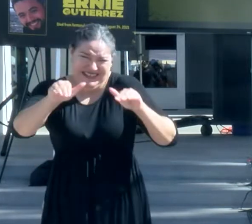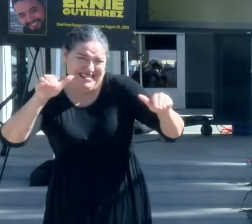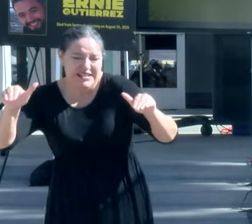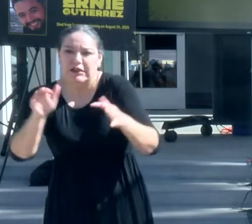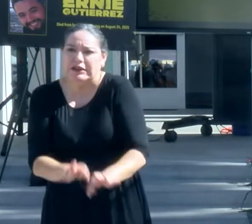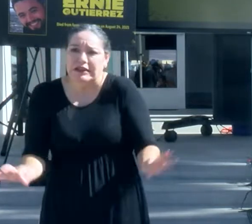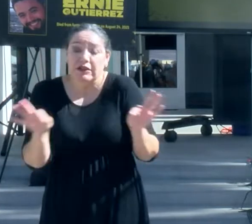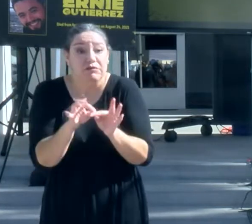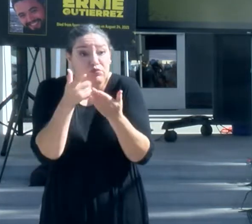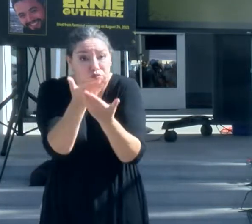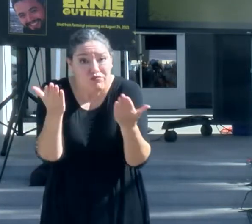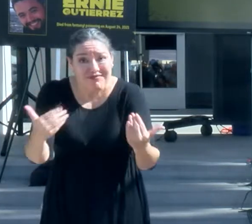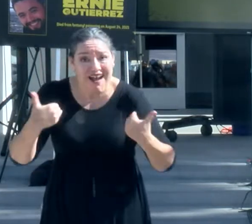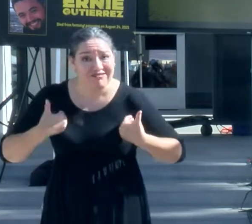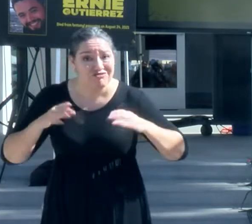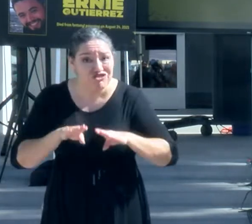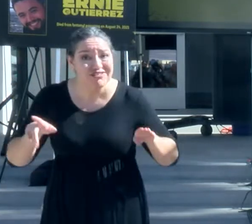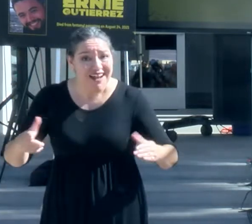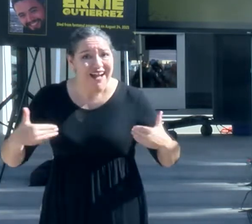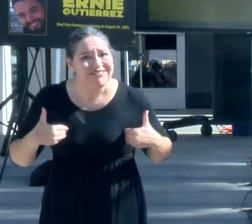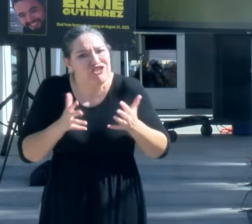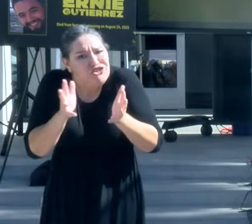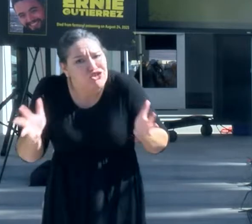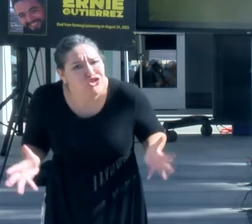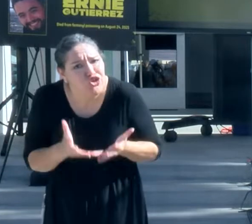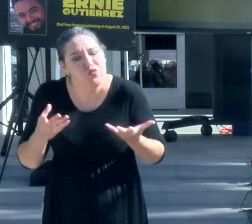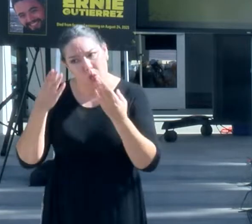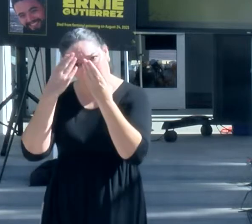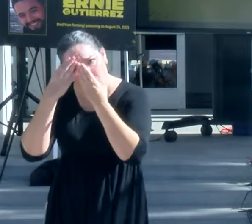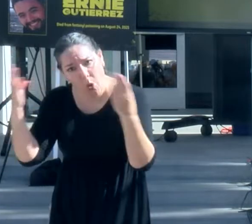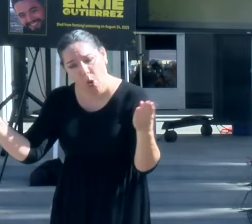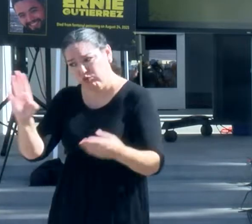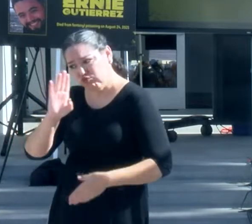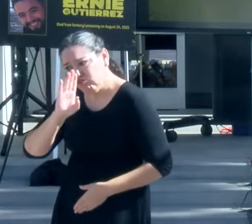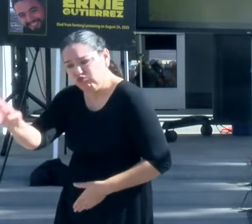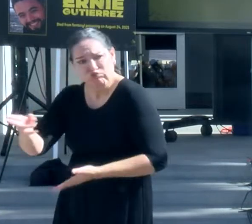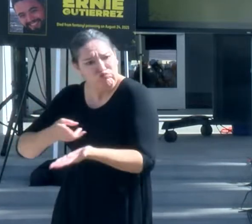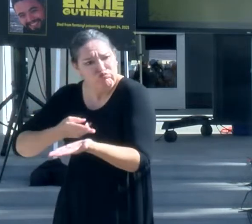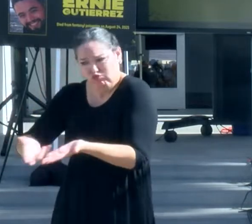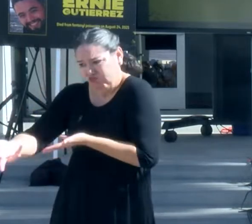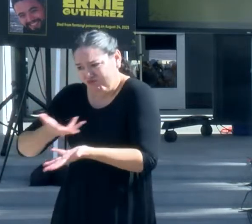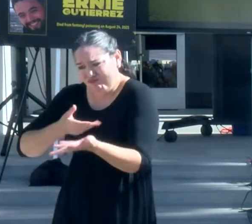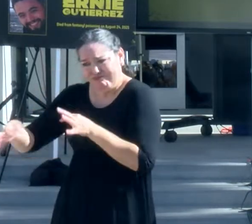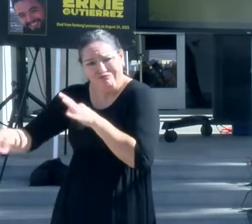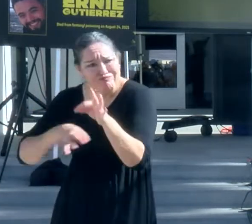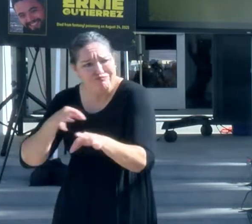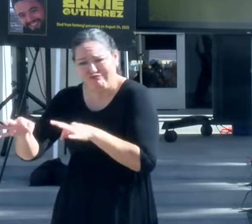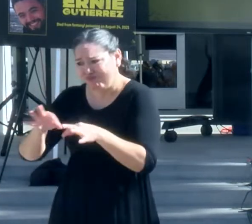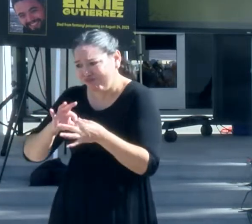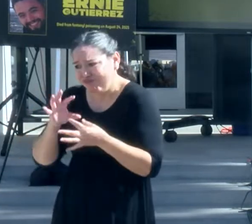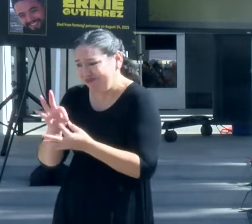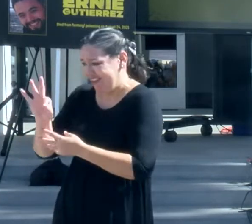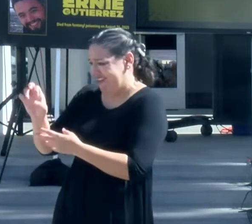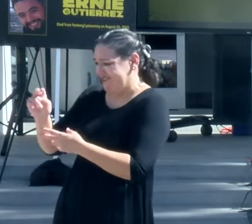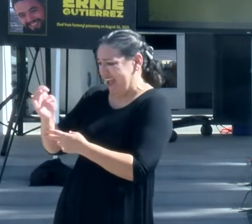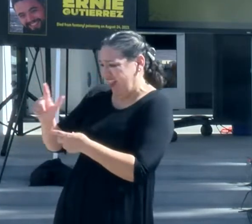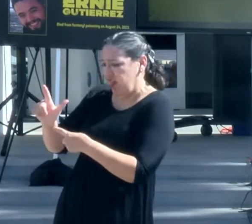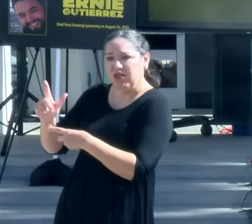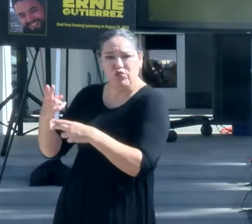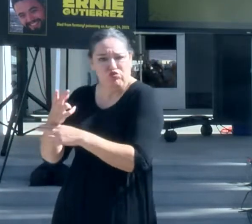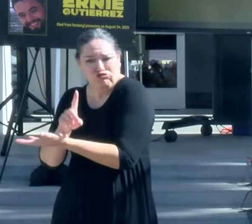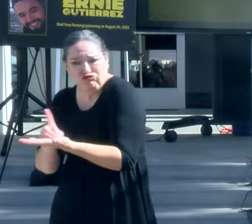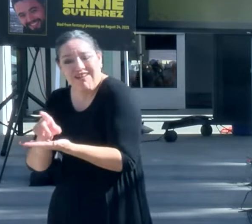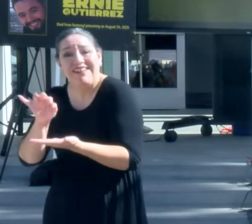children, we encourage you to speak with them openly and honestly about fentanyl and drug use. And if you have a loved one that